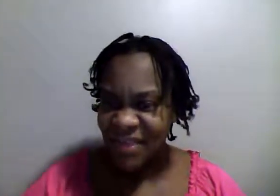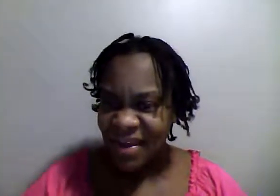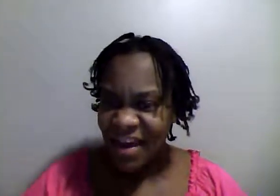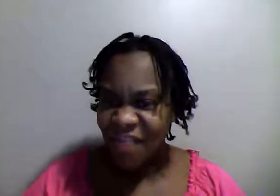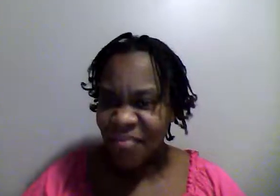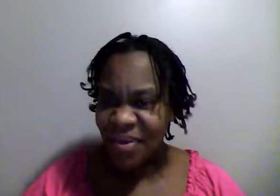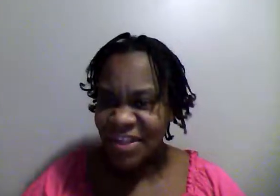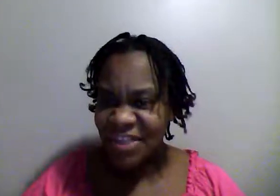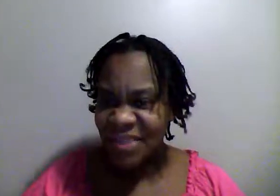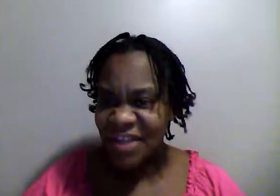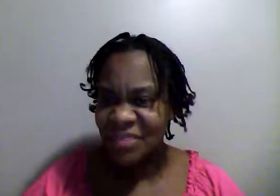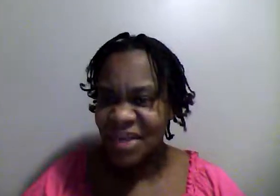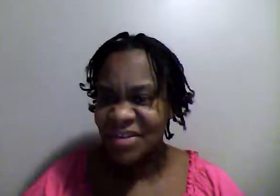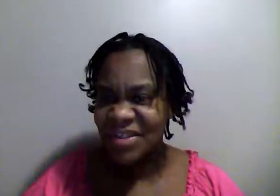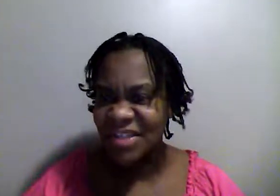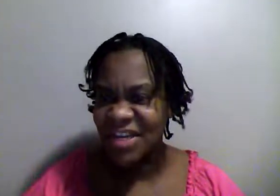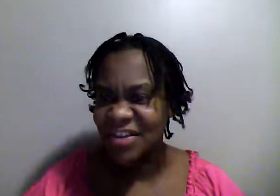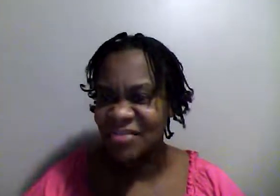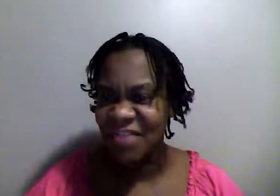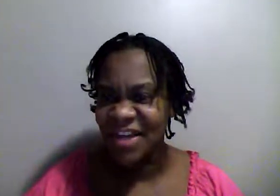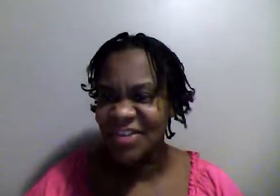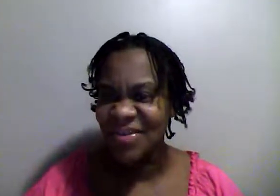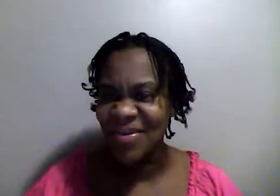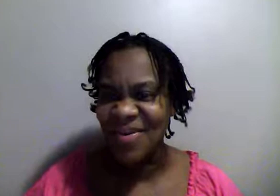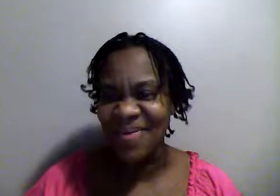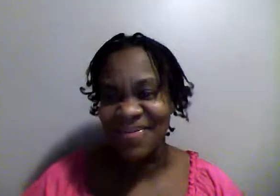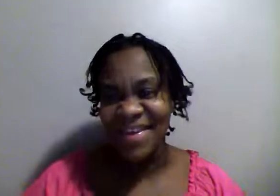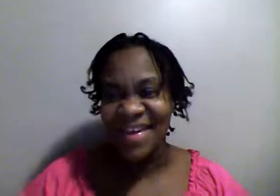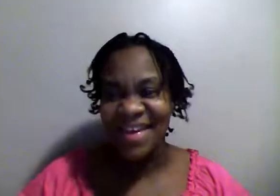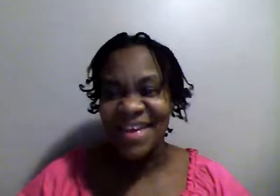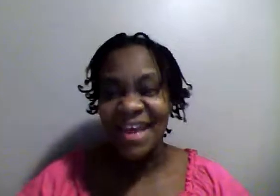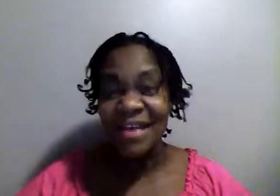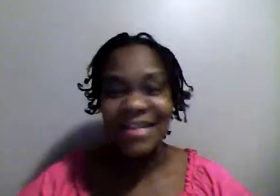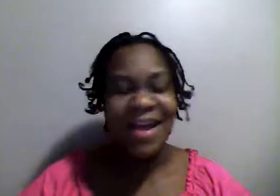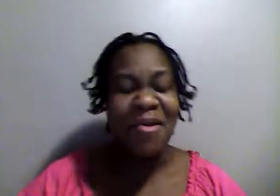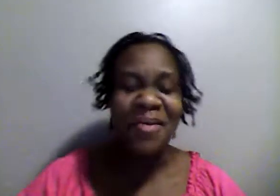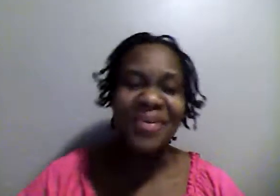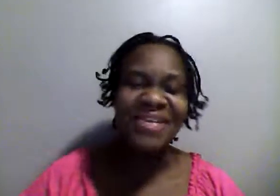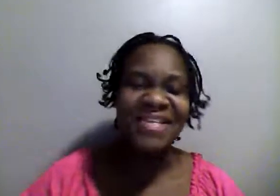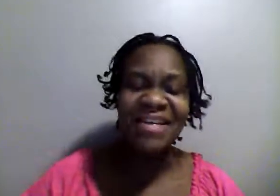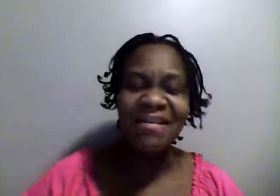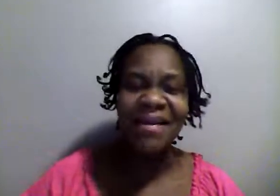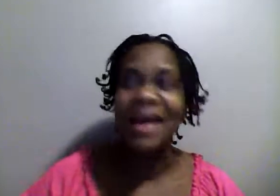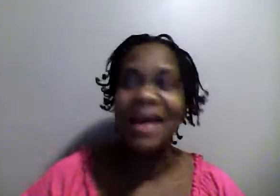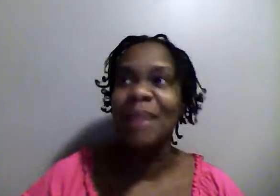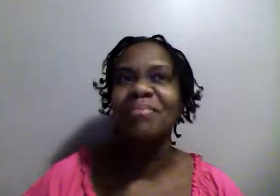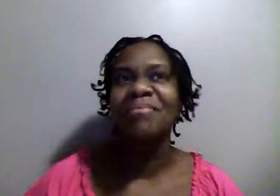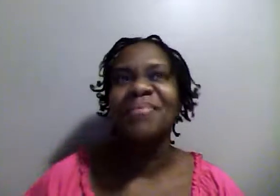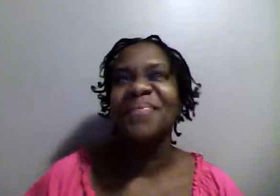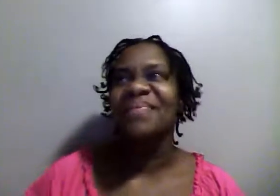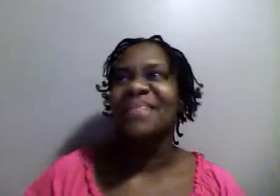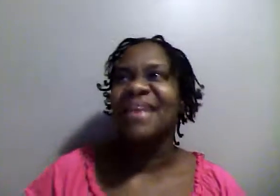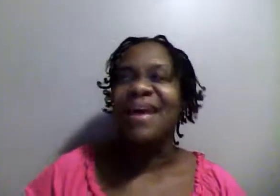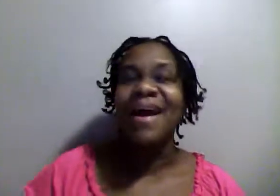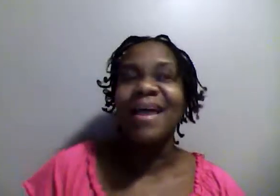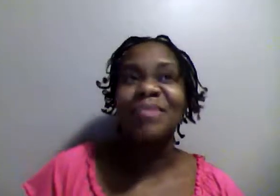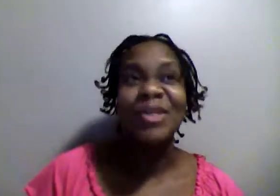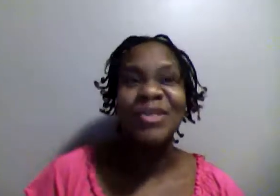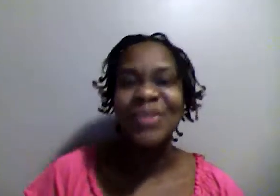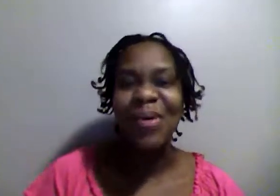Have purchased my tomato seeds ready to go. Yes, I don't know. This year I'm just so